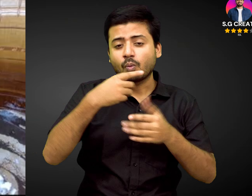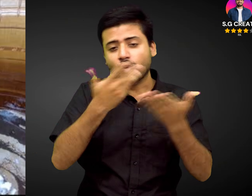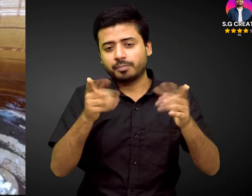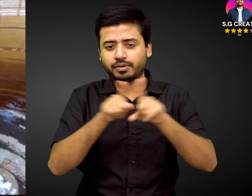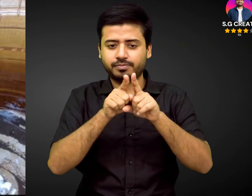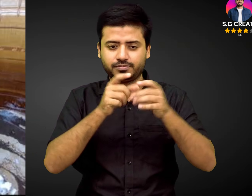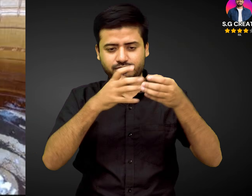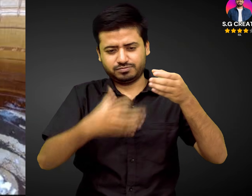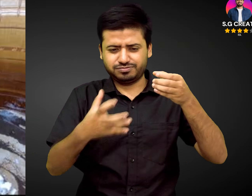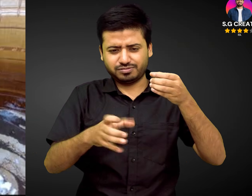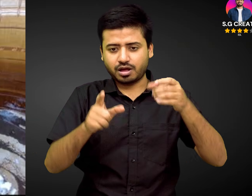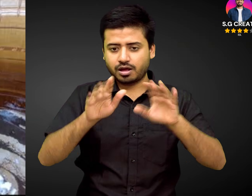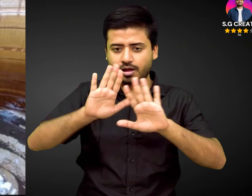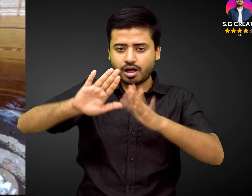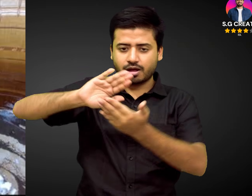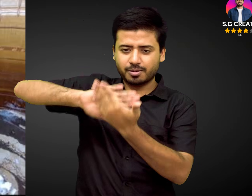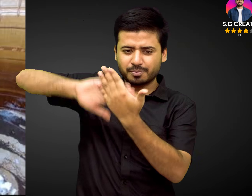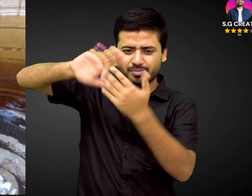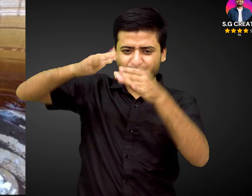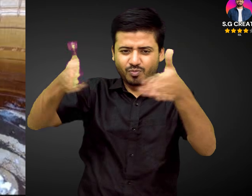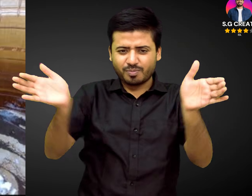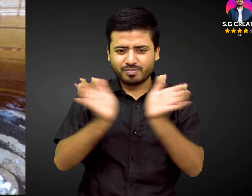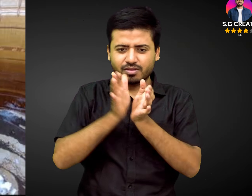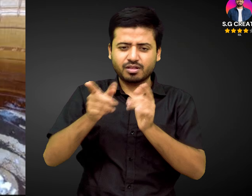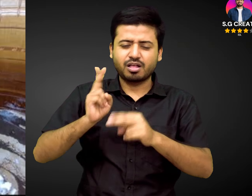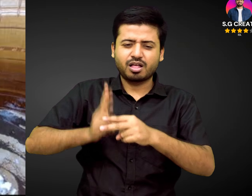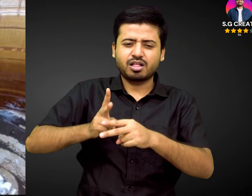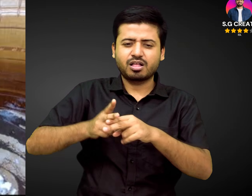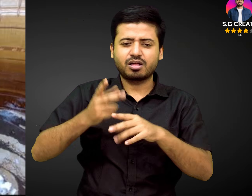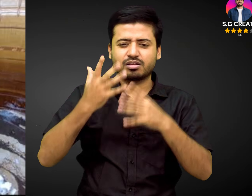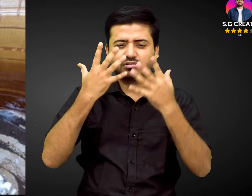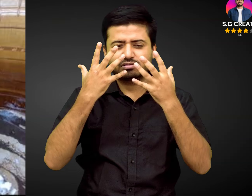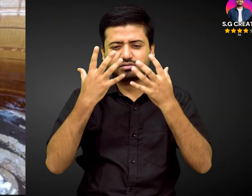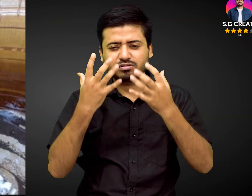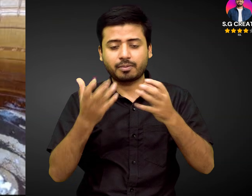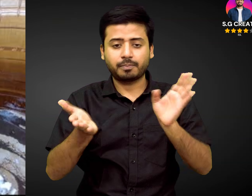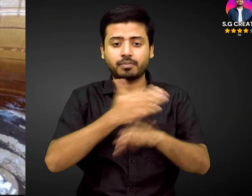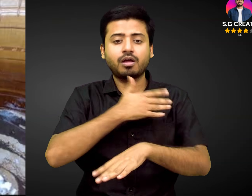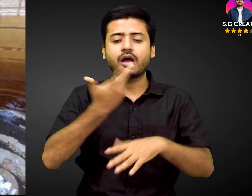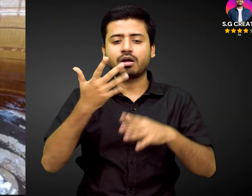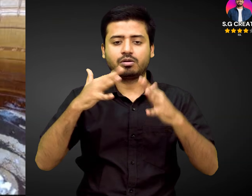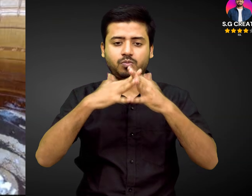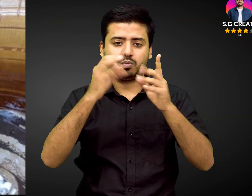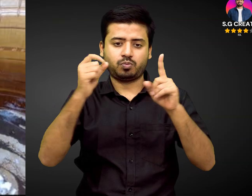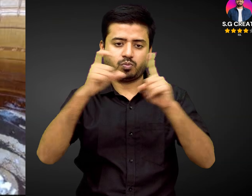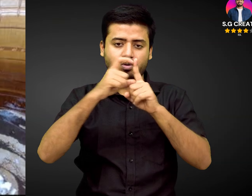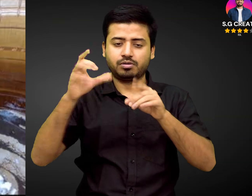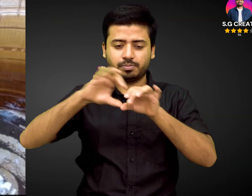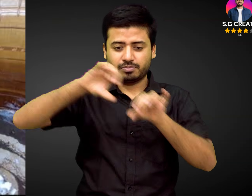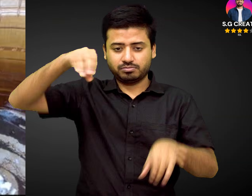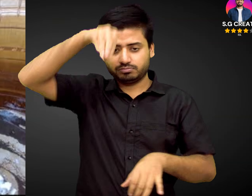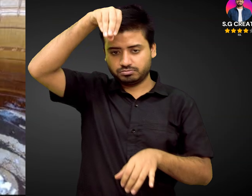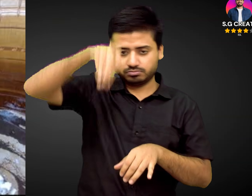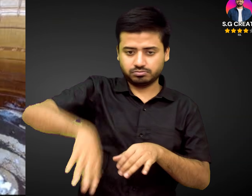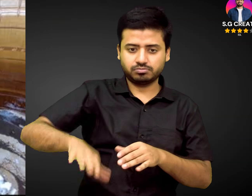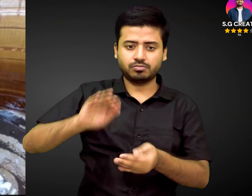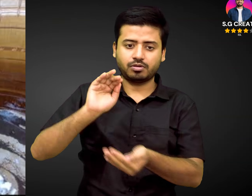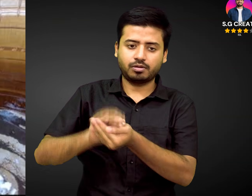blocking optimal light penetration. Filtration efficacy comparison. Filtration type target material effectiveness on tannins maintenance